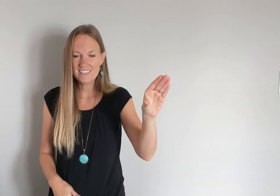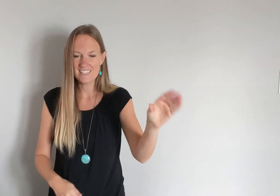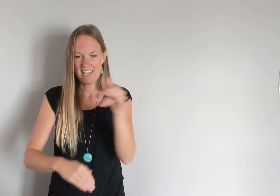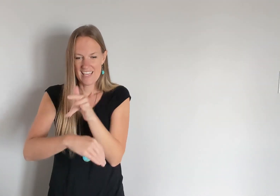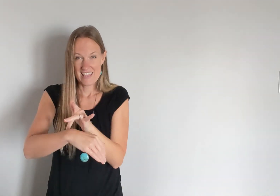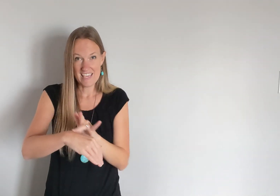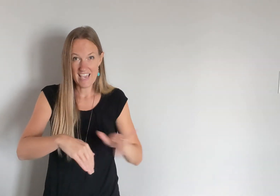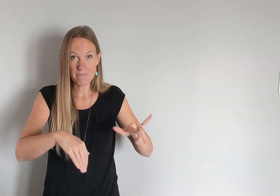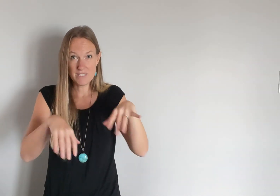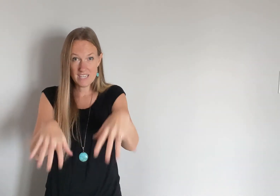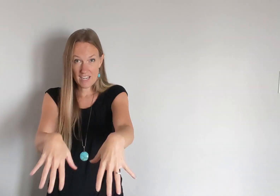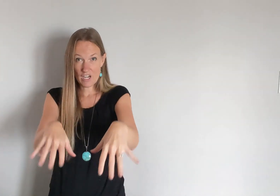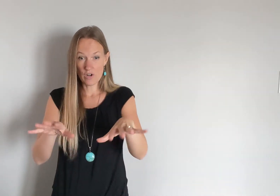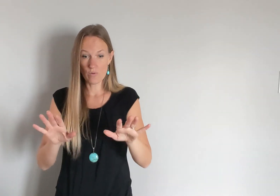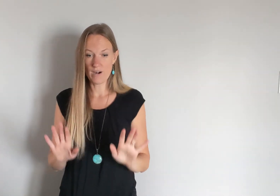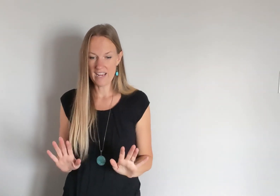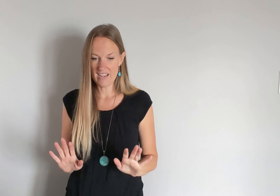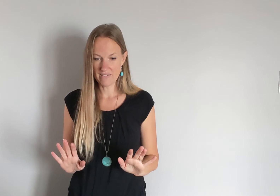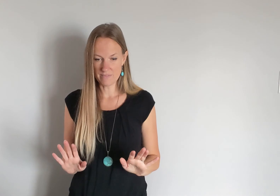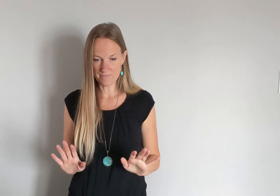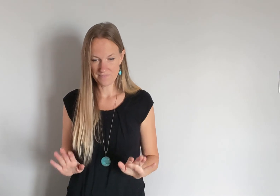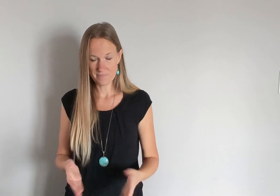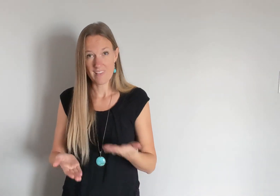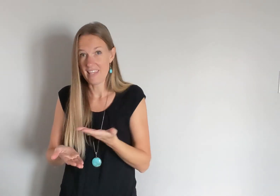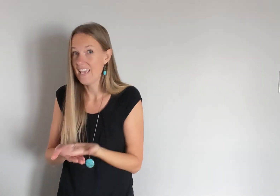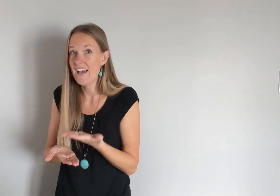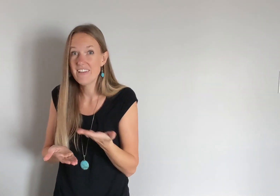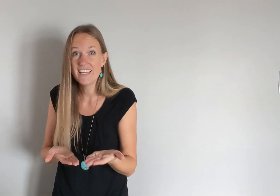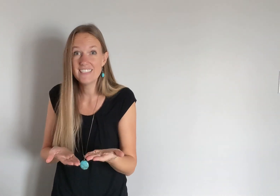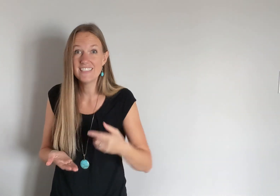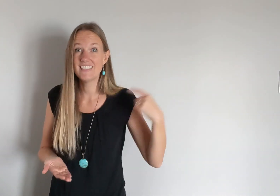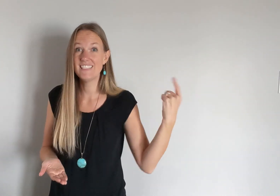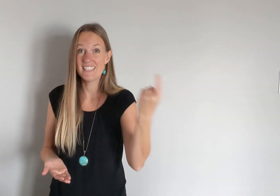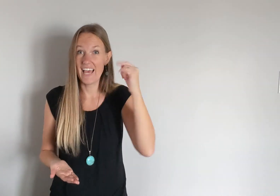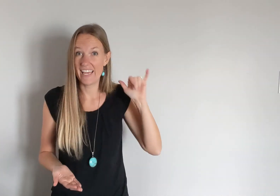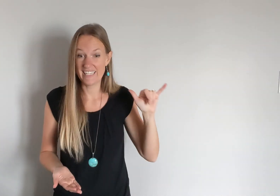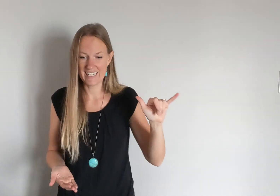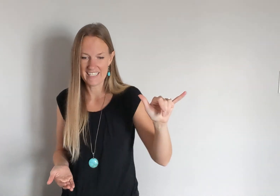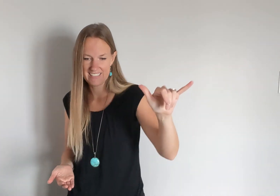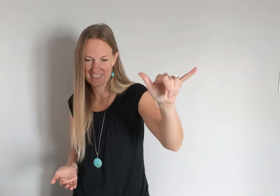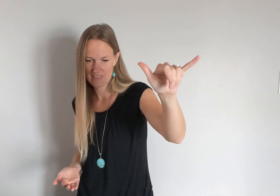cross, the empty grave, the evidence is endless.